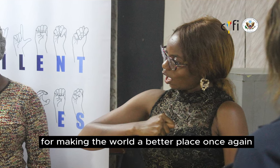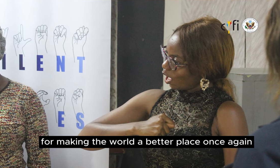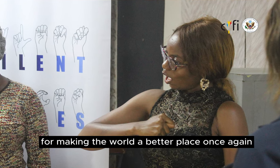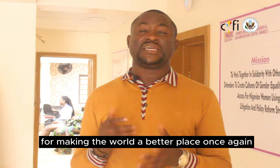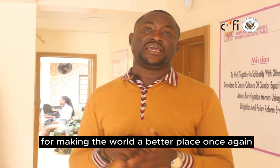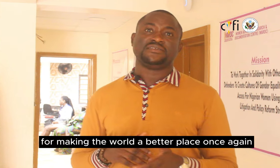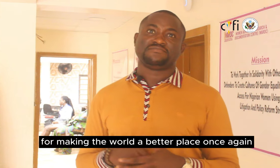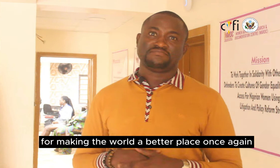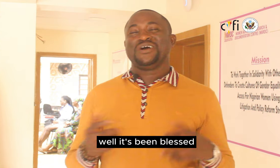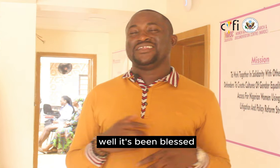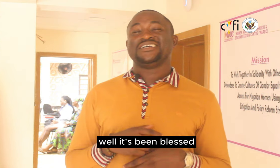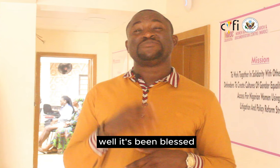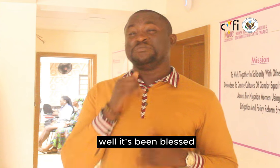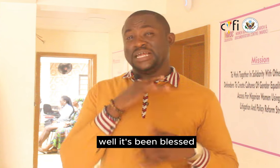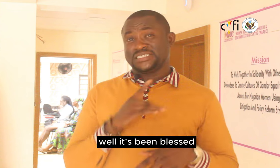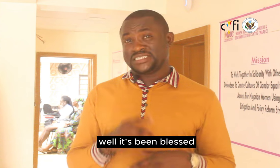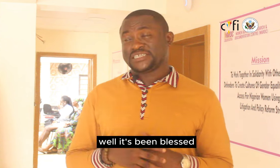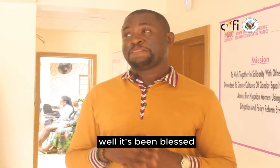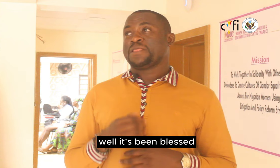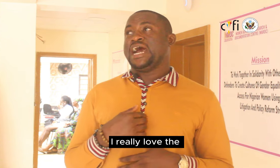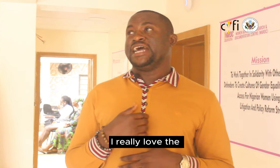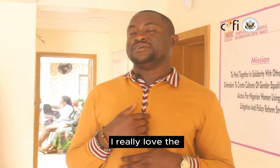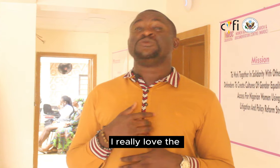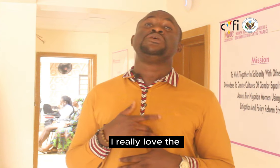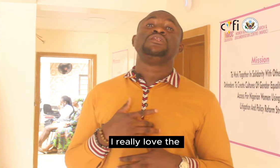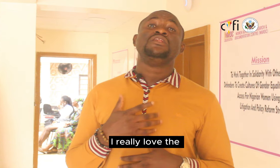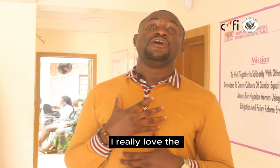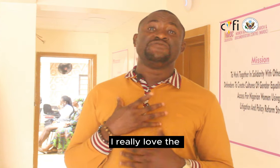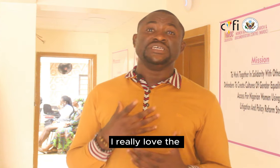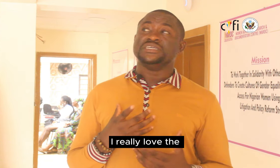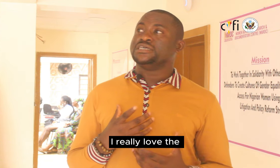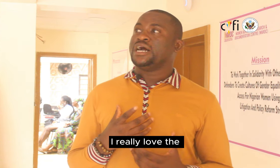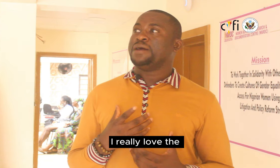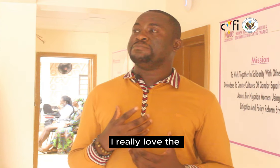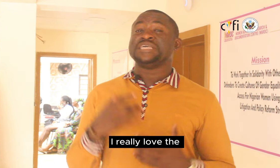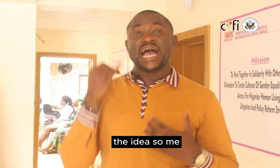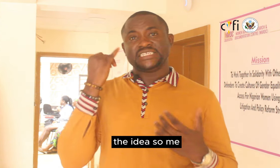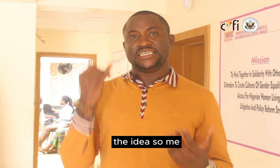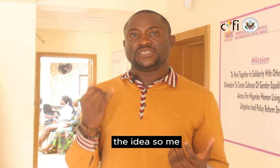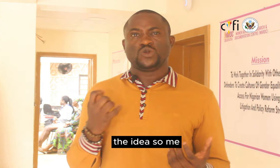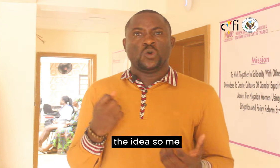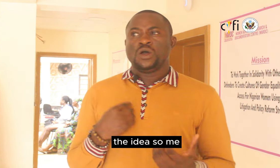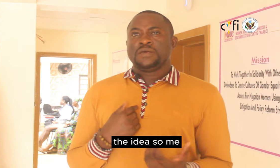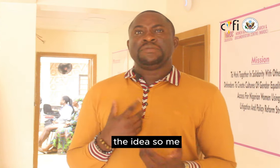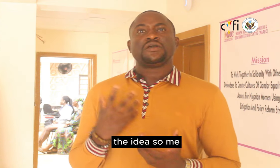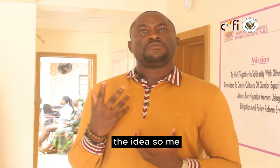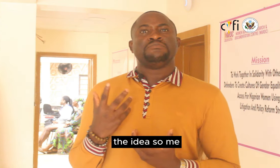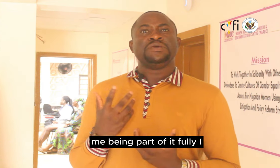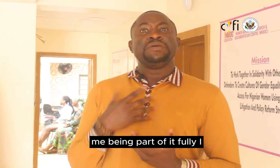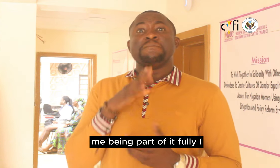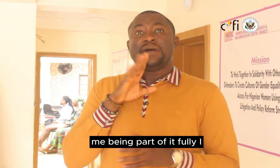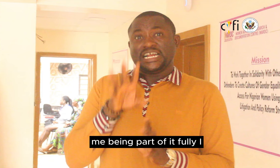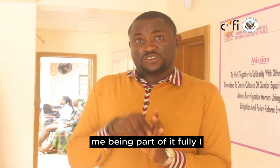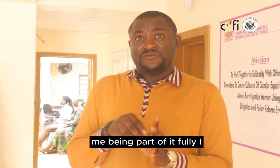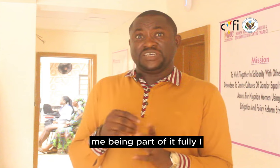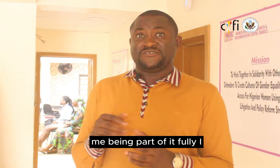once again. Well, it's been blessed. I really love the idea. So me being part of it